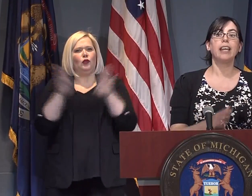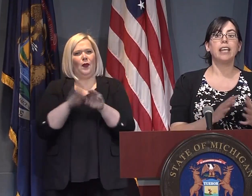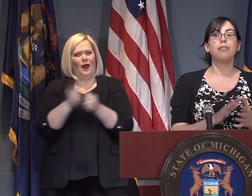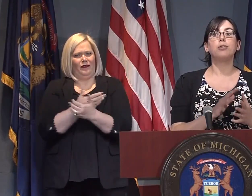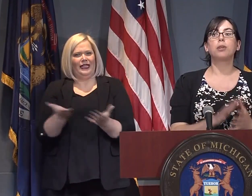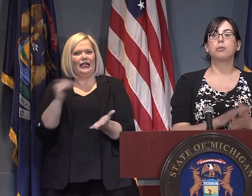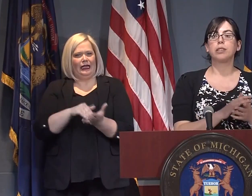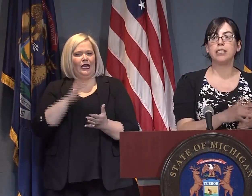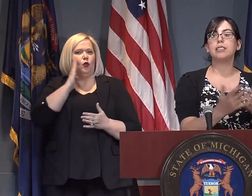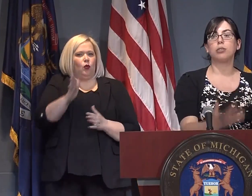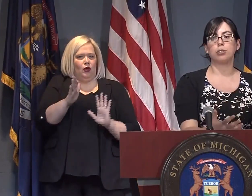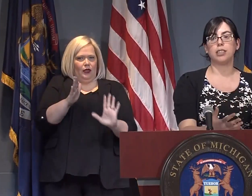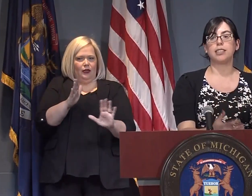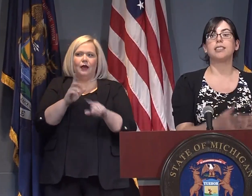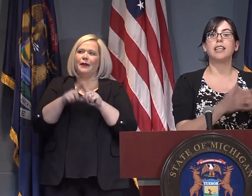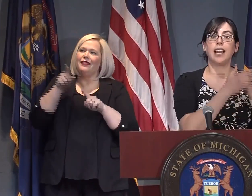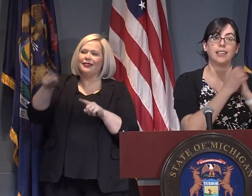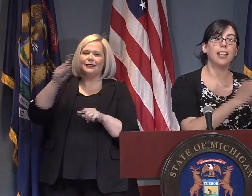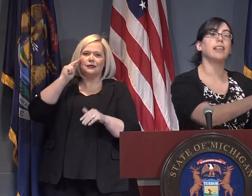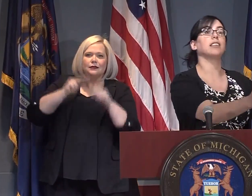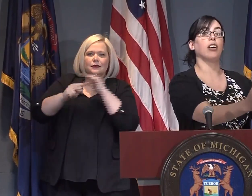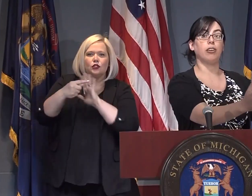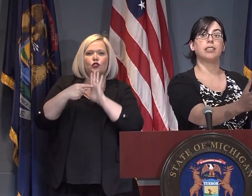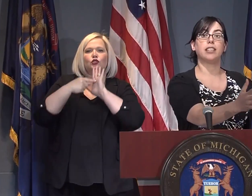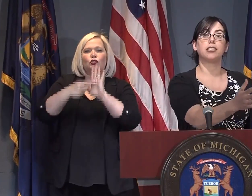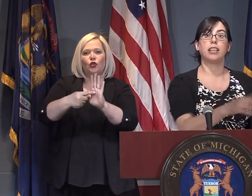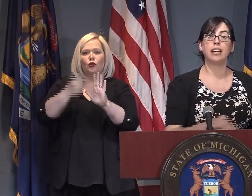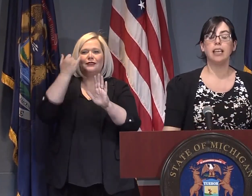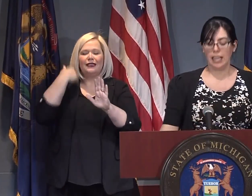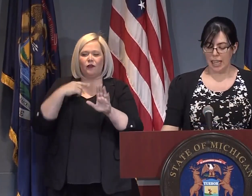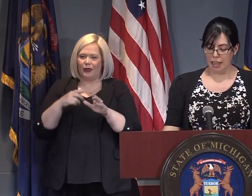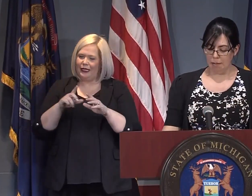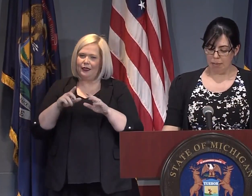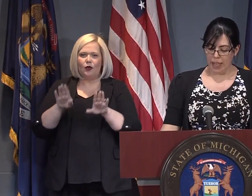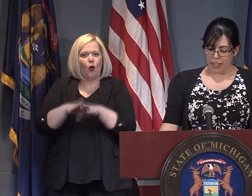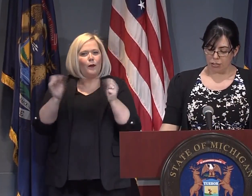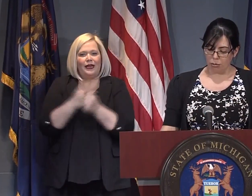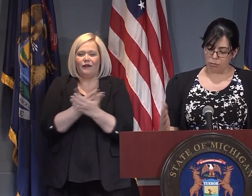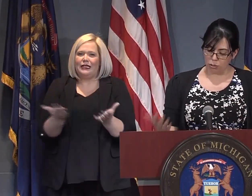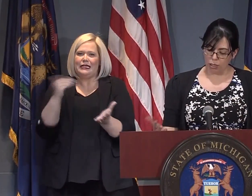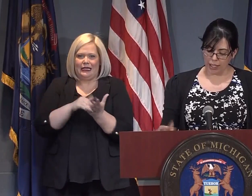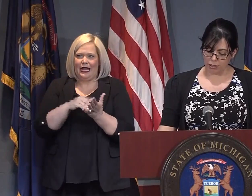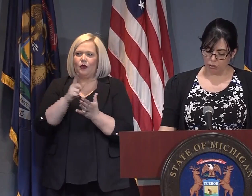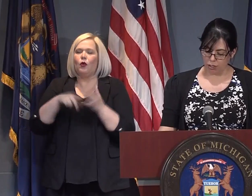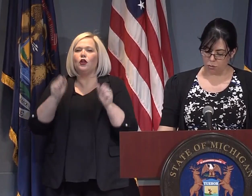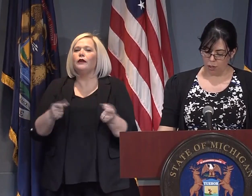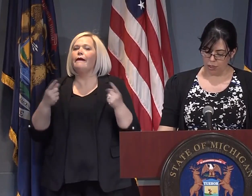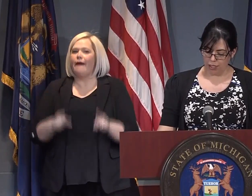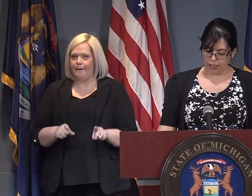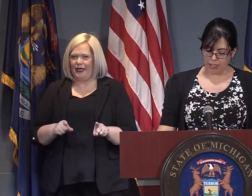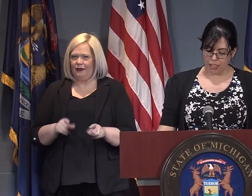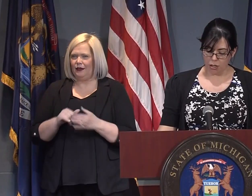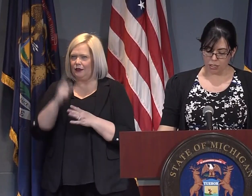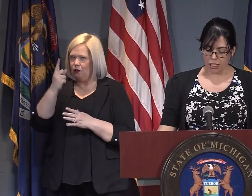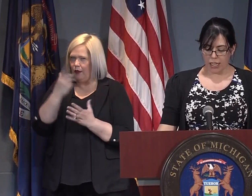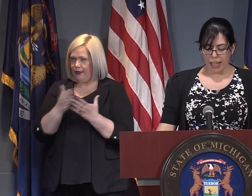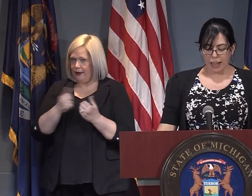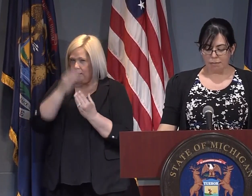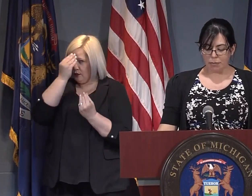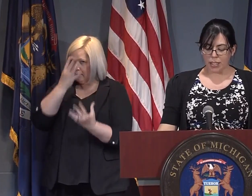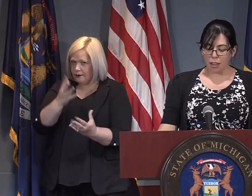forward if you were to release social distancing and let it go, essentially. So that's sort of just one thing to